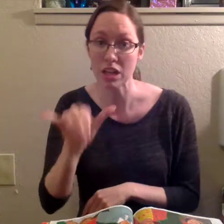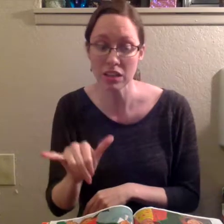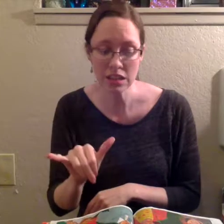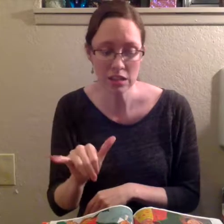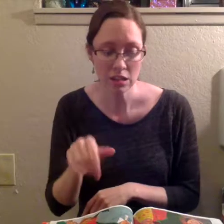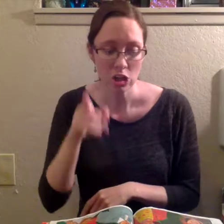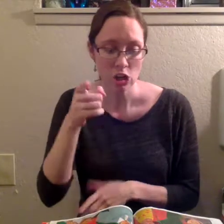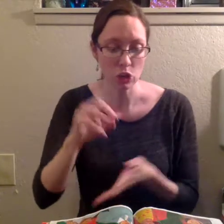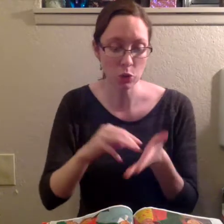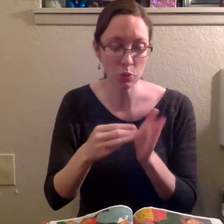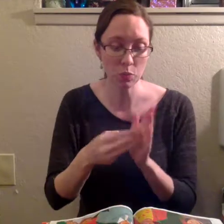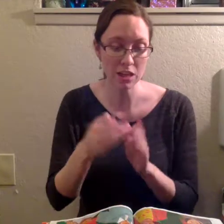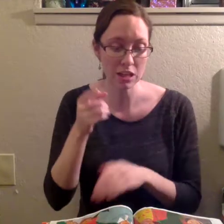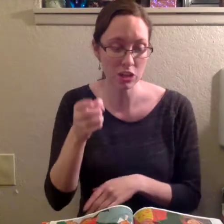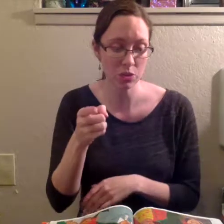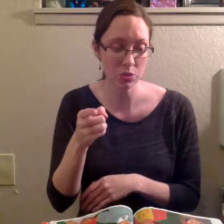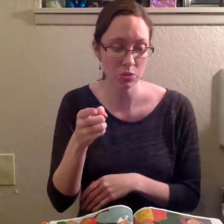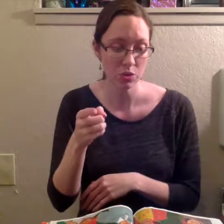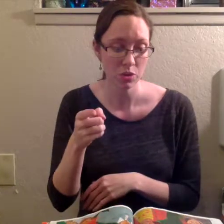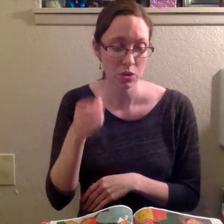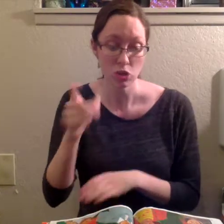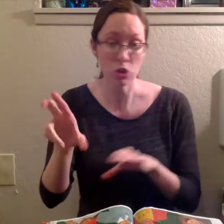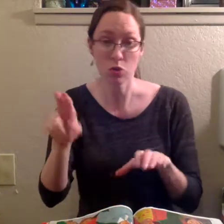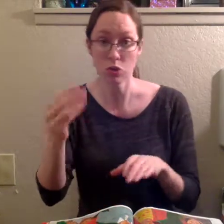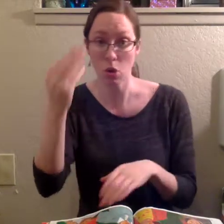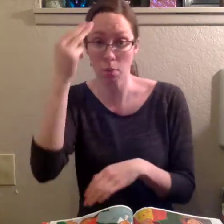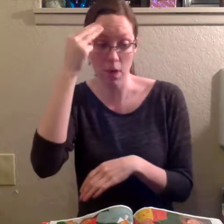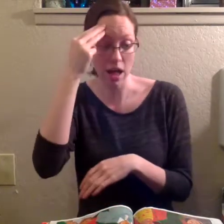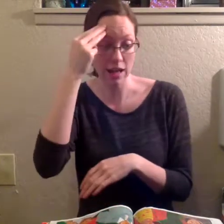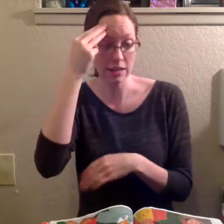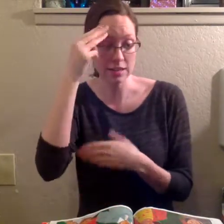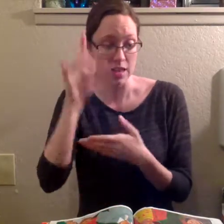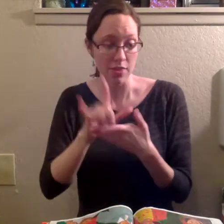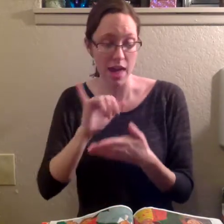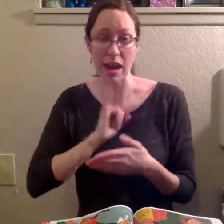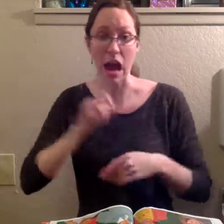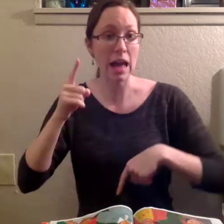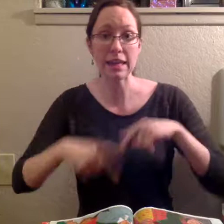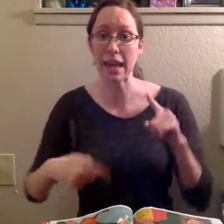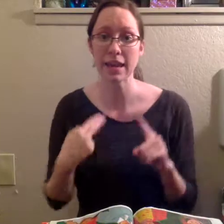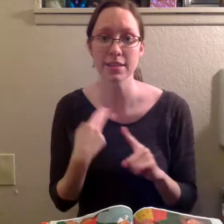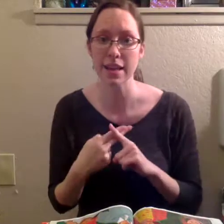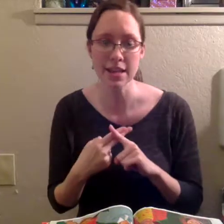"Really? You mean you don't mind that I can't hit?"